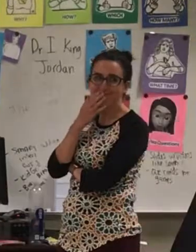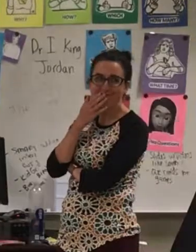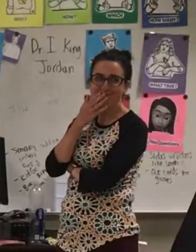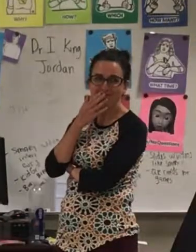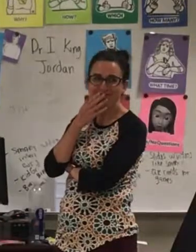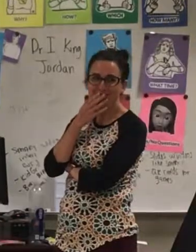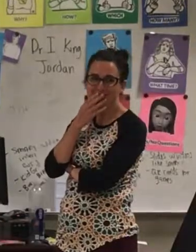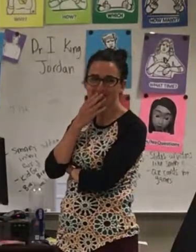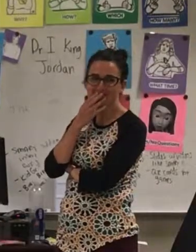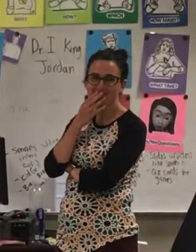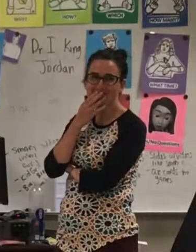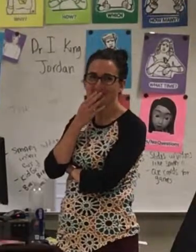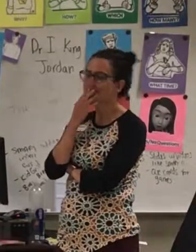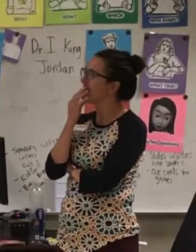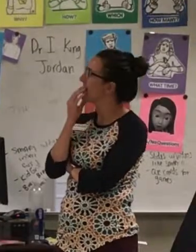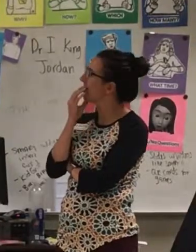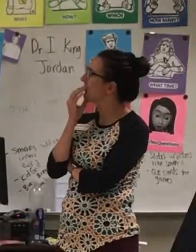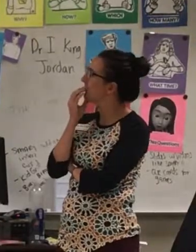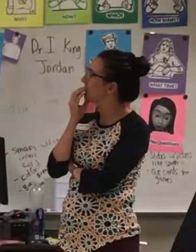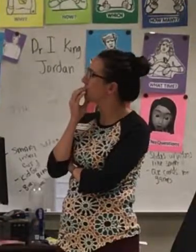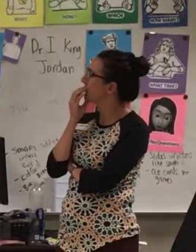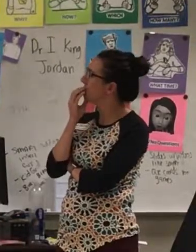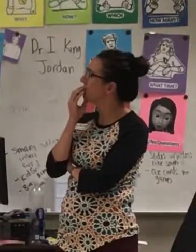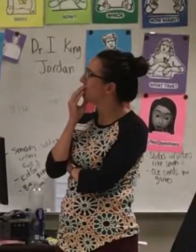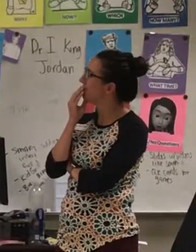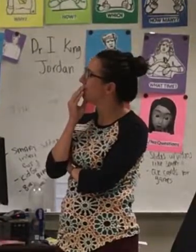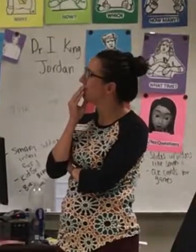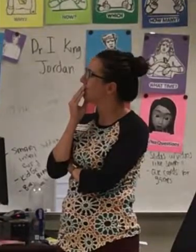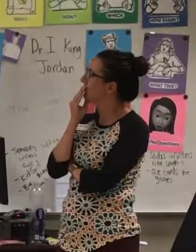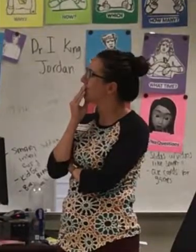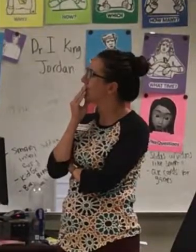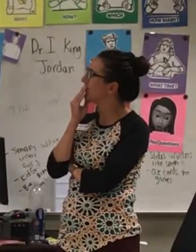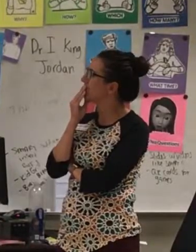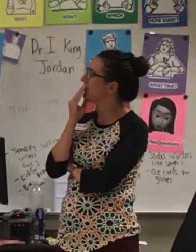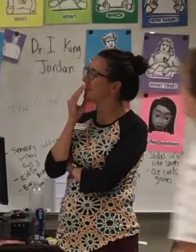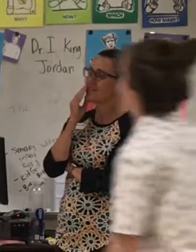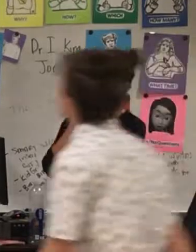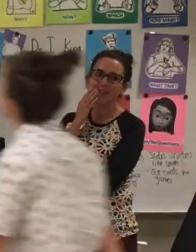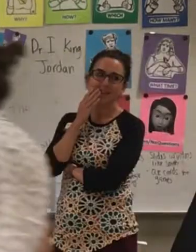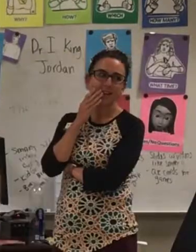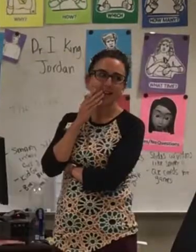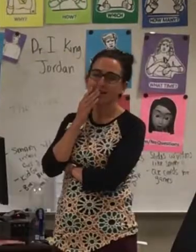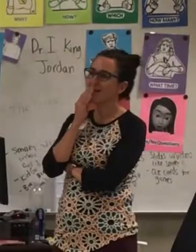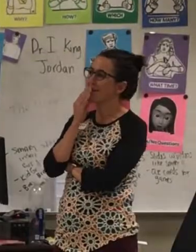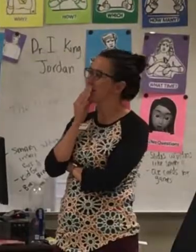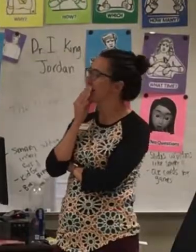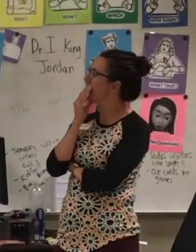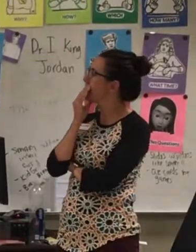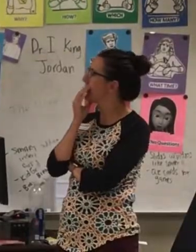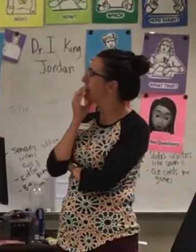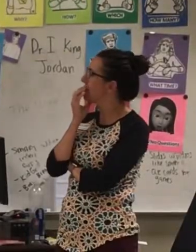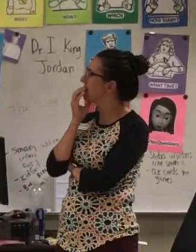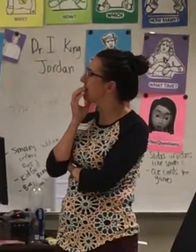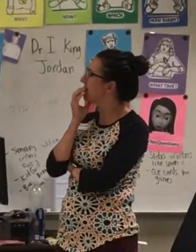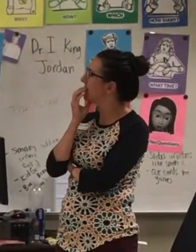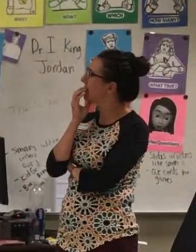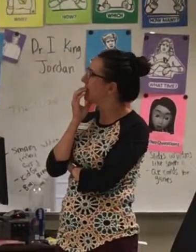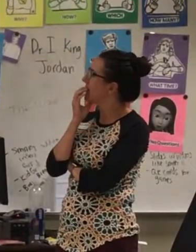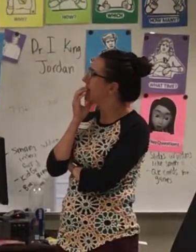No, It was 4 or 5. I think. I knew it was. It was 4 or 5. Three. Which one did it switch? Yes,